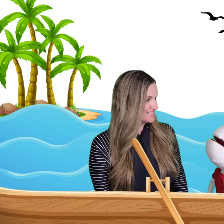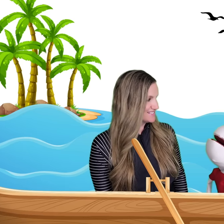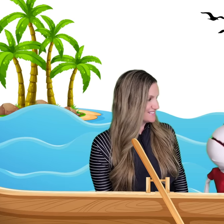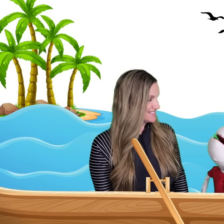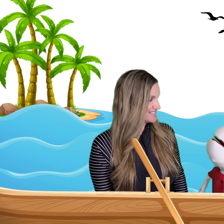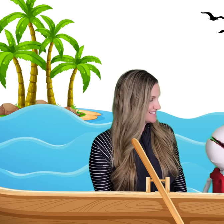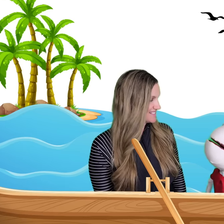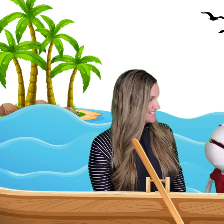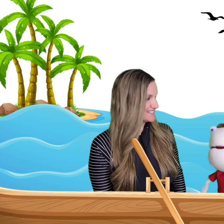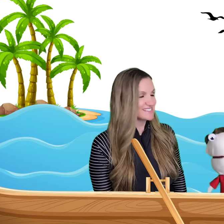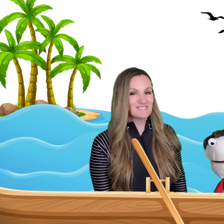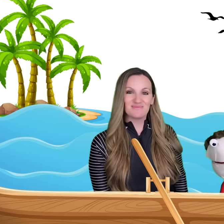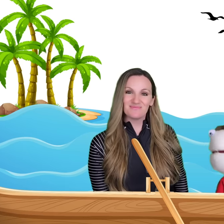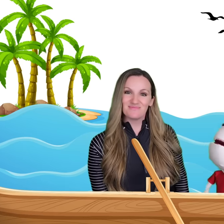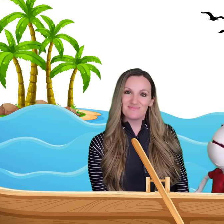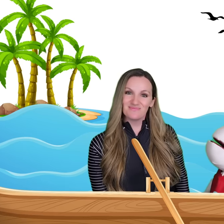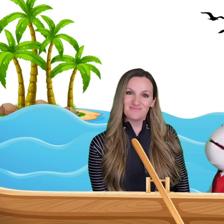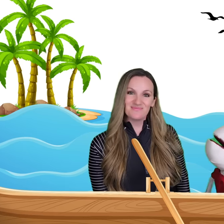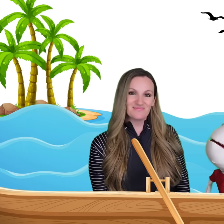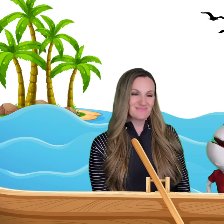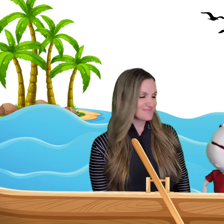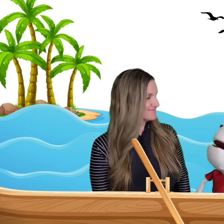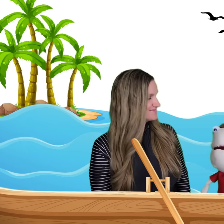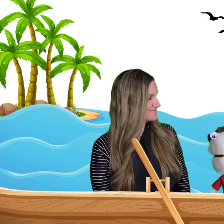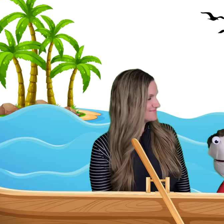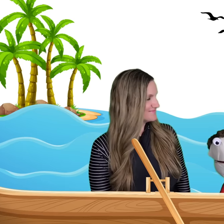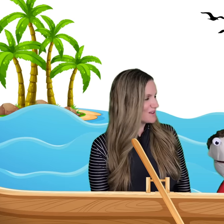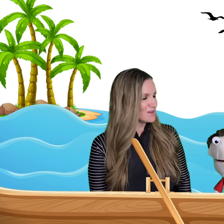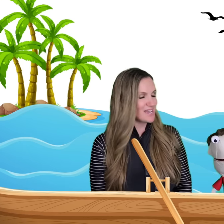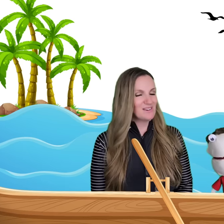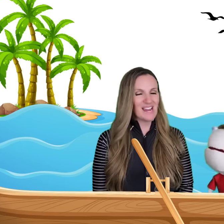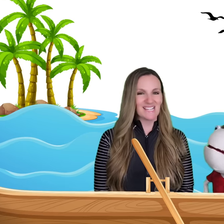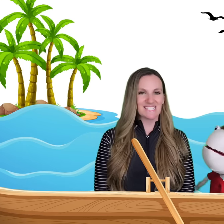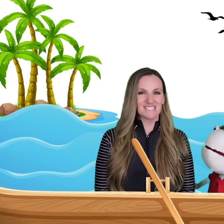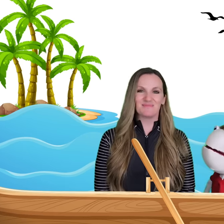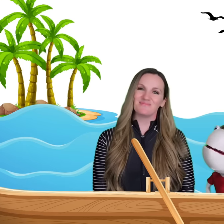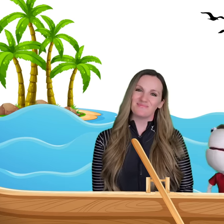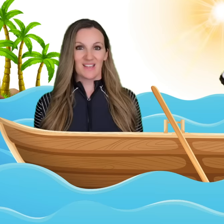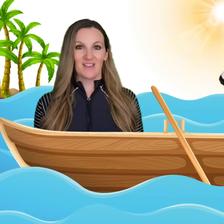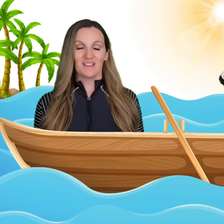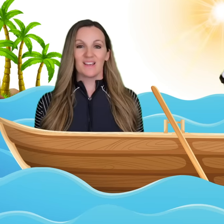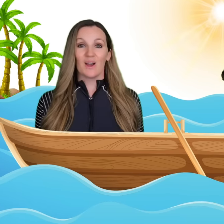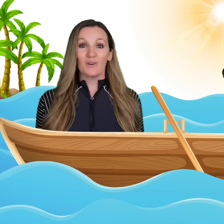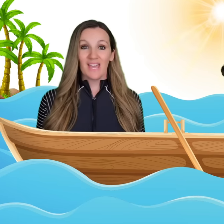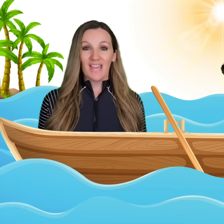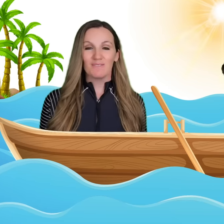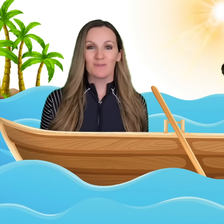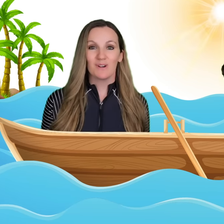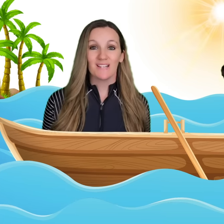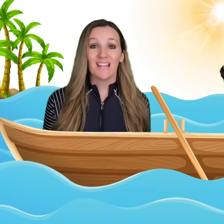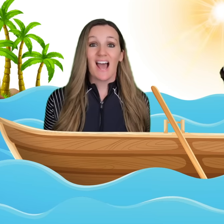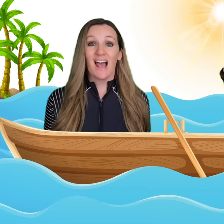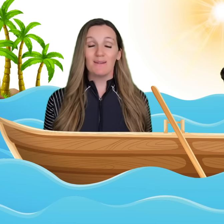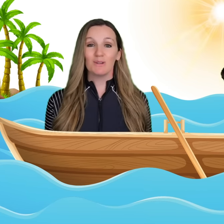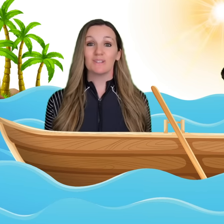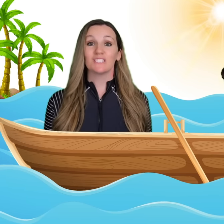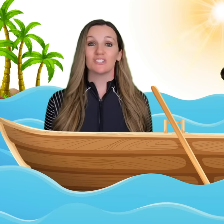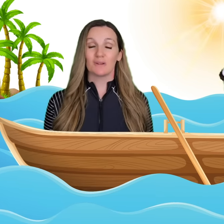wait to find out what you find down there. Okay, great. Okay, everyone, I'm going to jump into